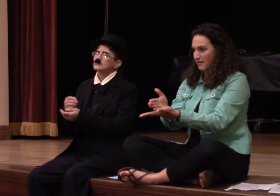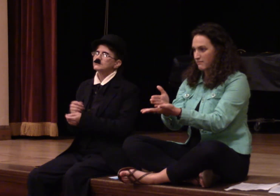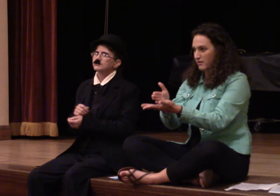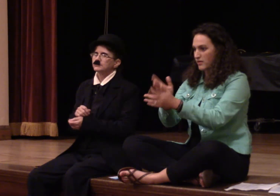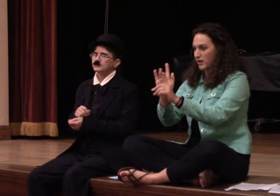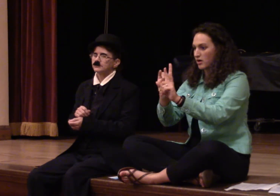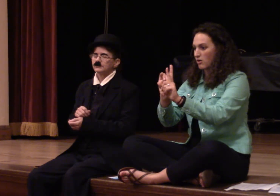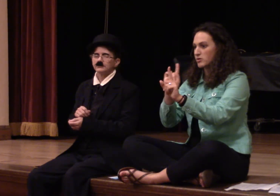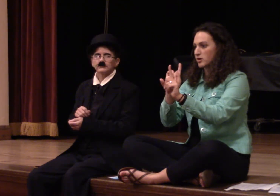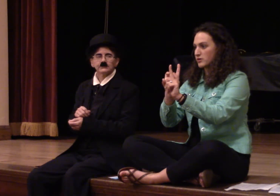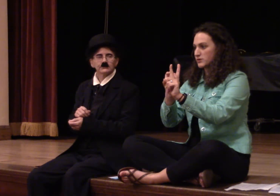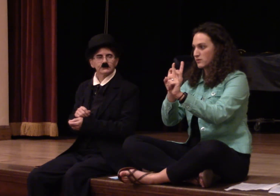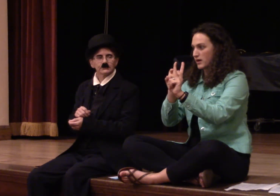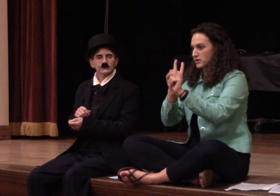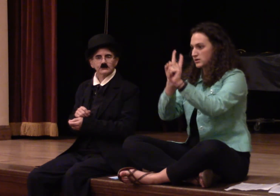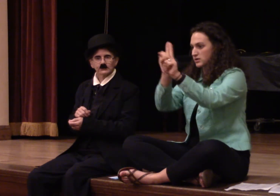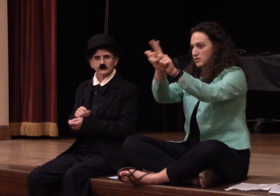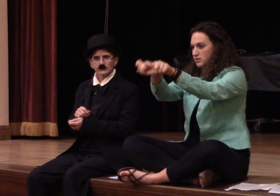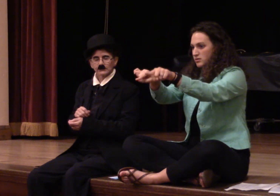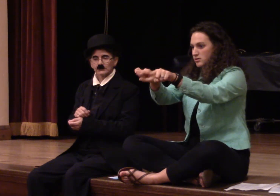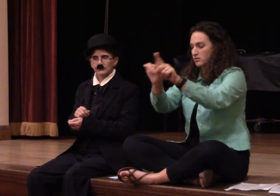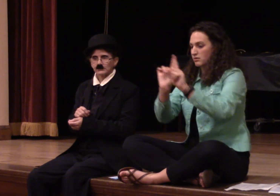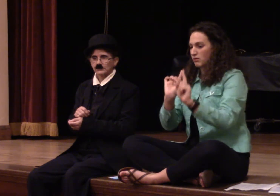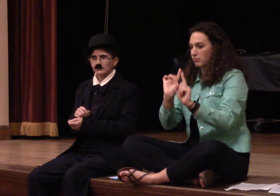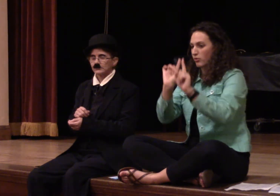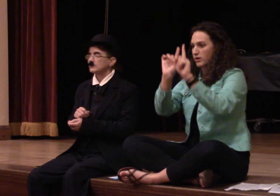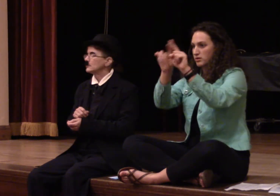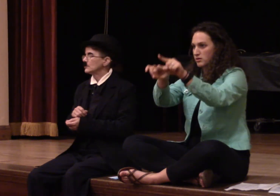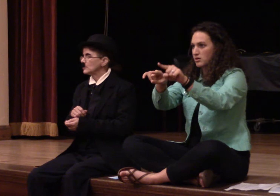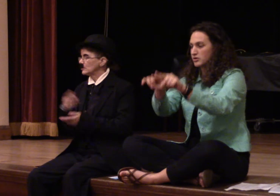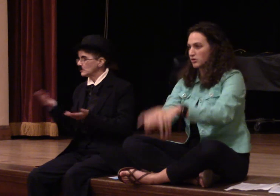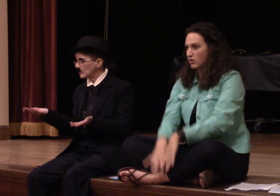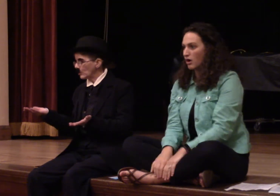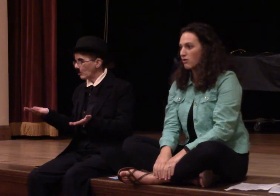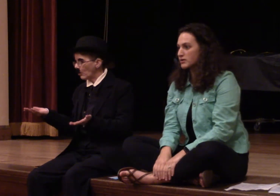and then go, you're gonna use two hands and point. So go is